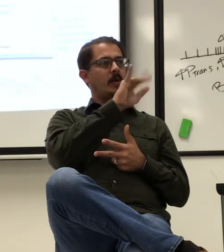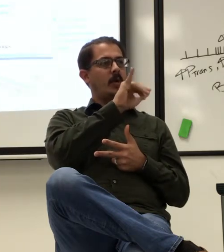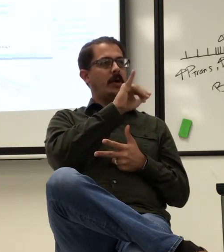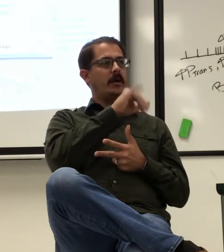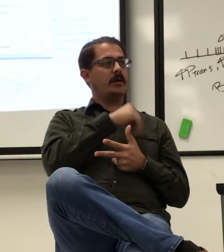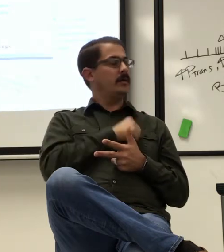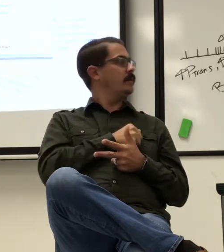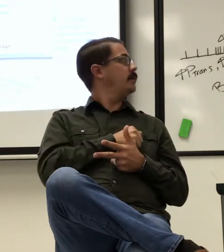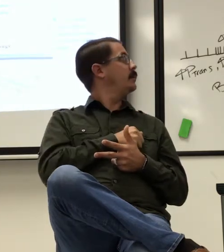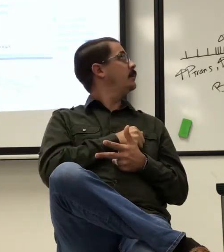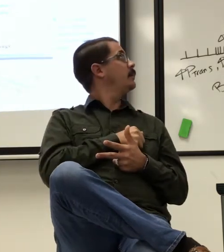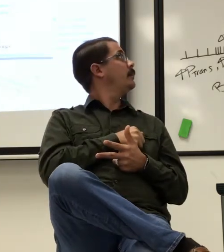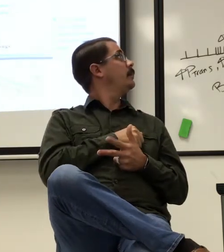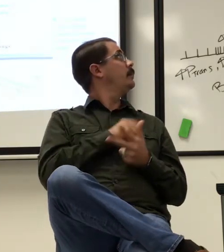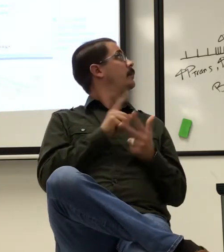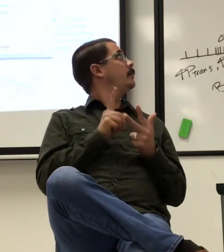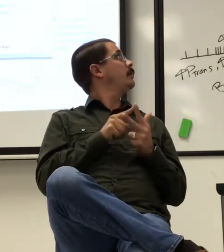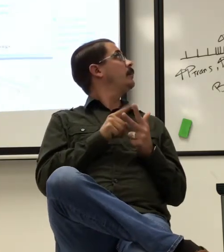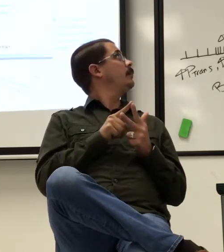Cardio